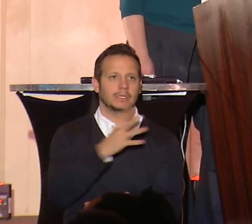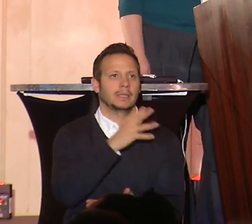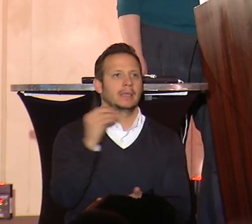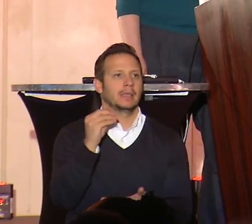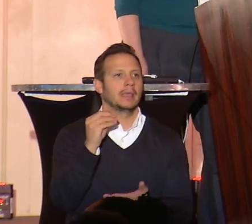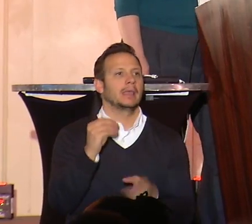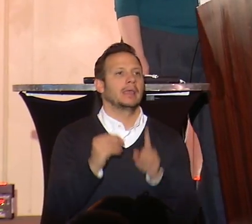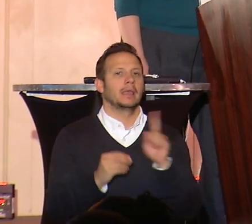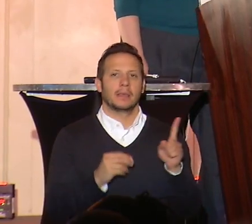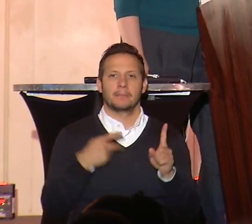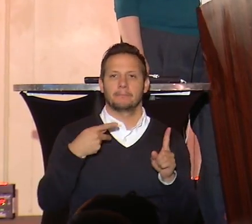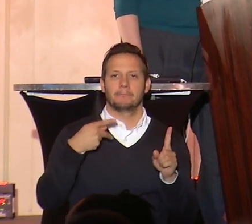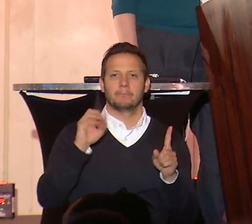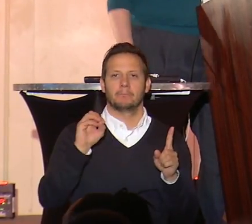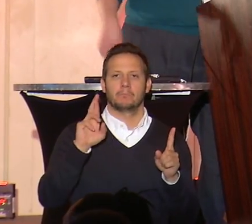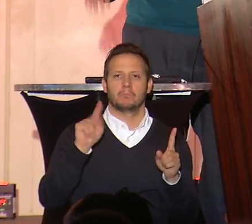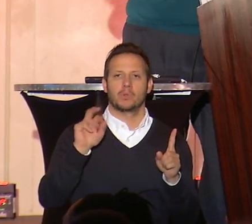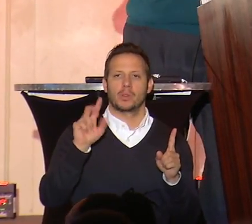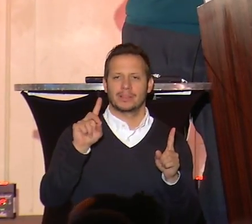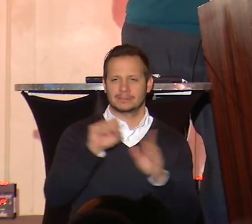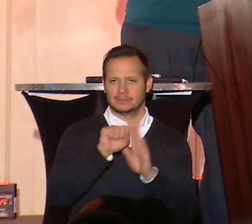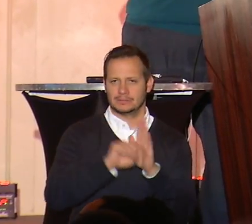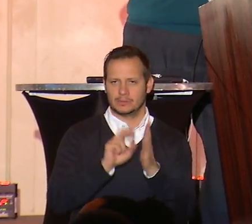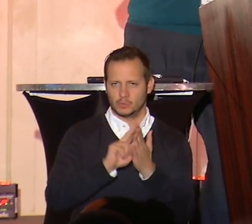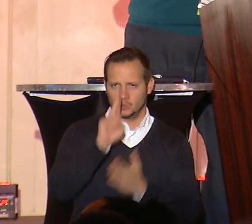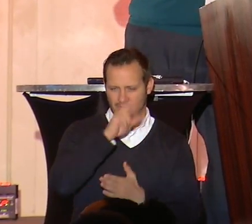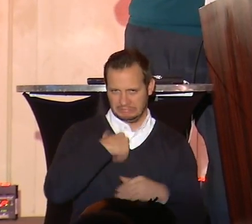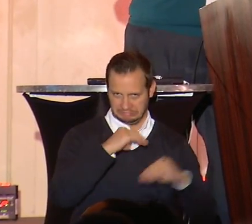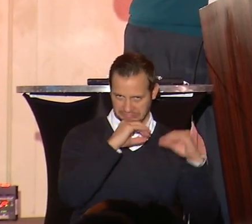Portland State University. And so I have